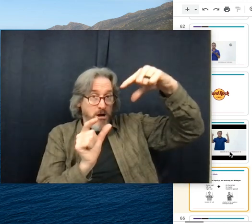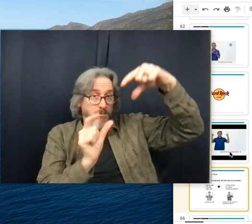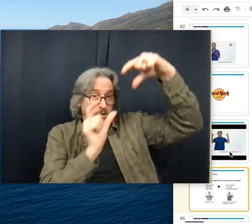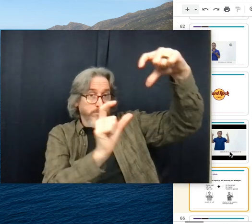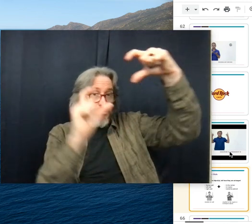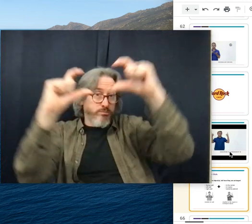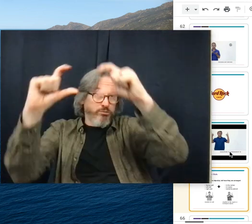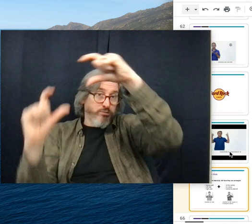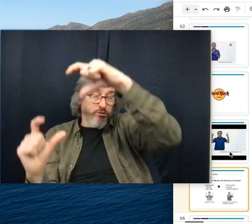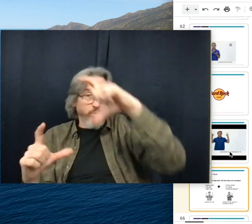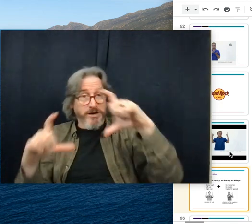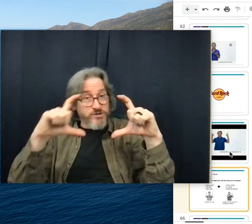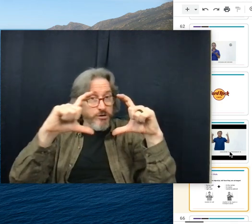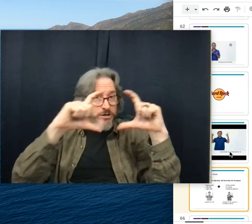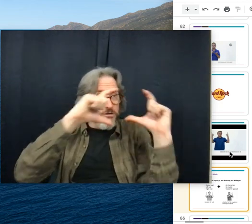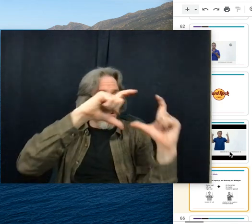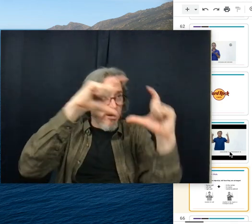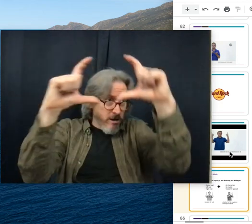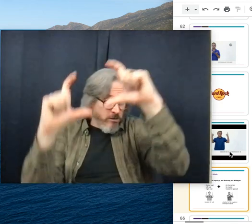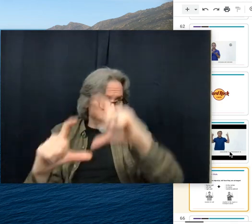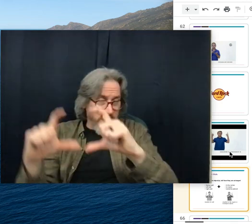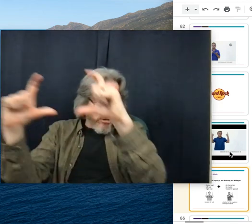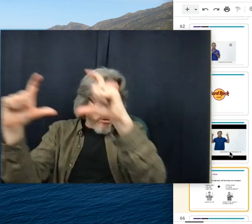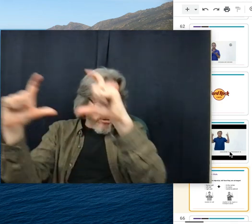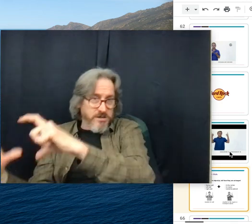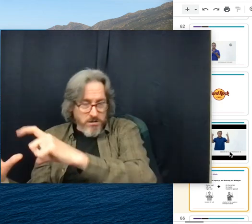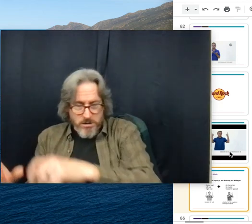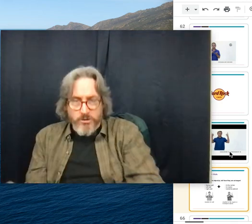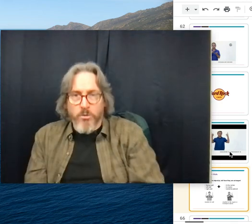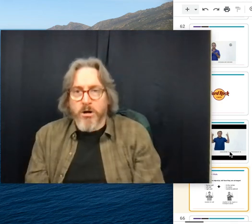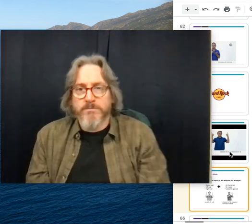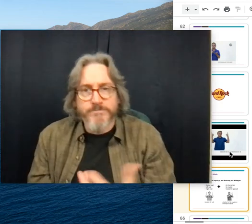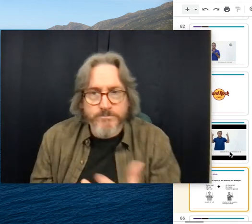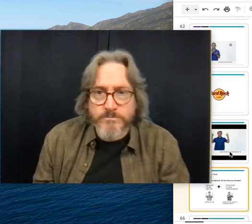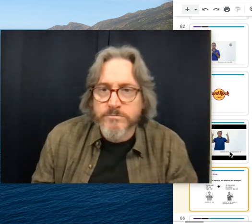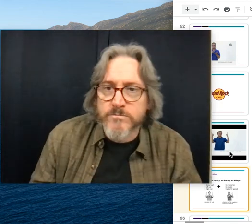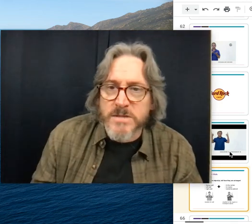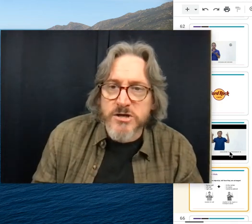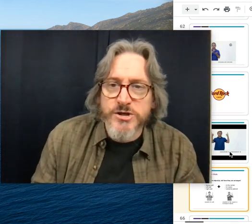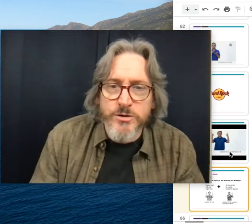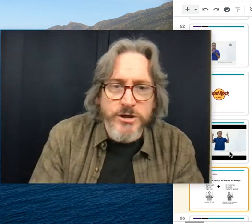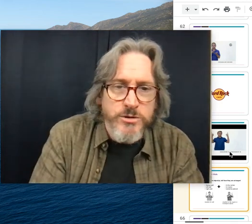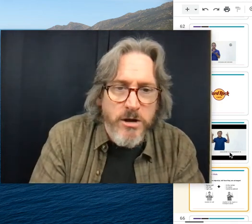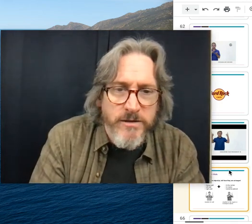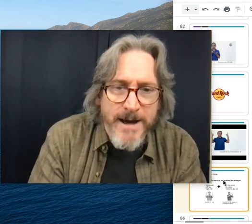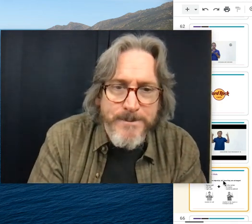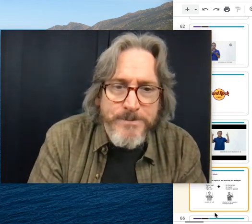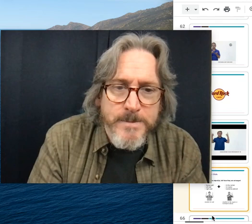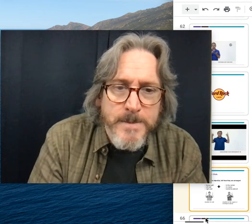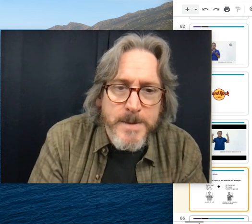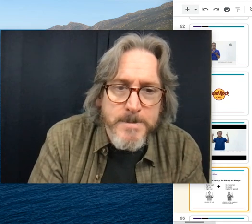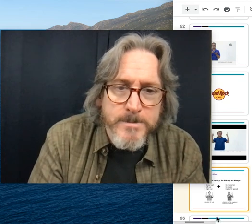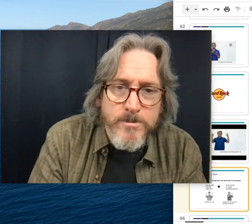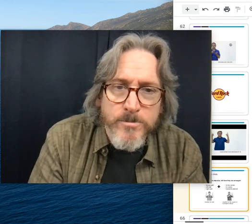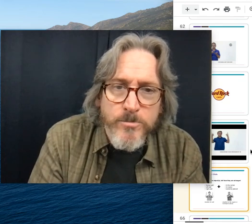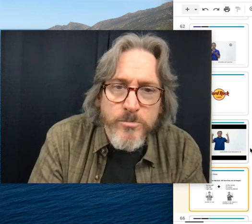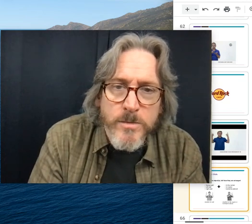since they're oblong. You could have circular records on the wall. So you can do all that.